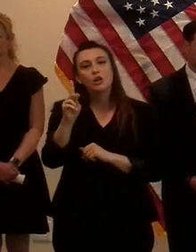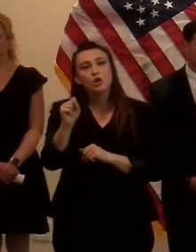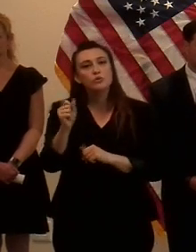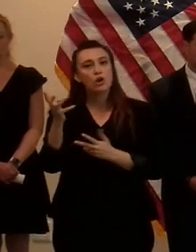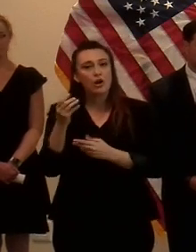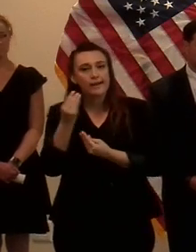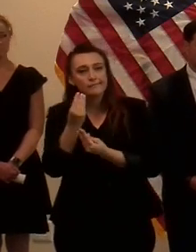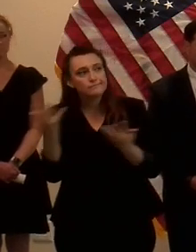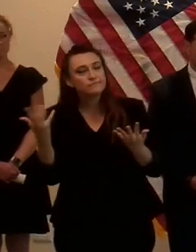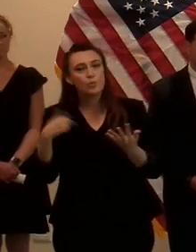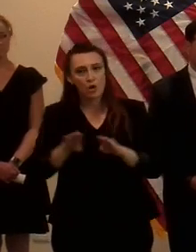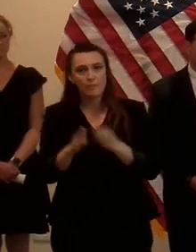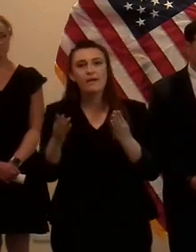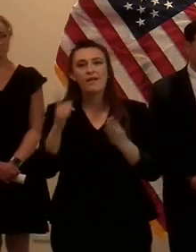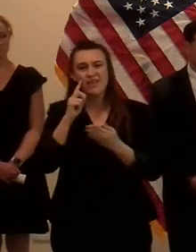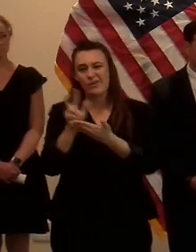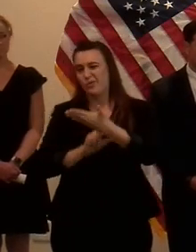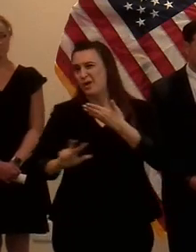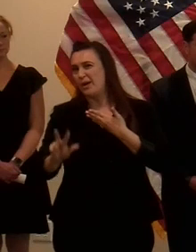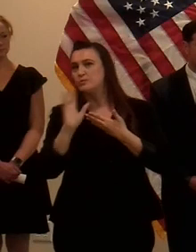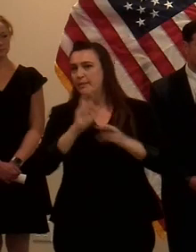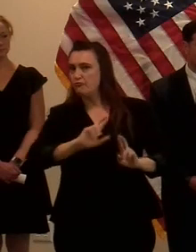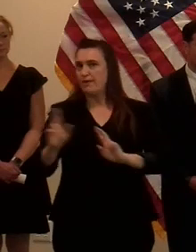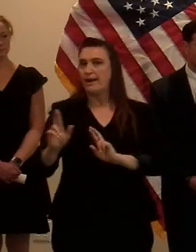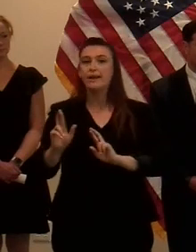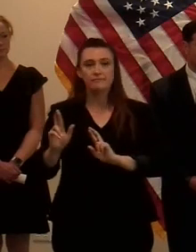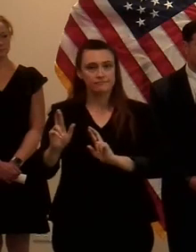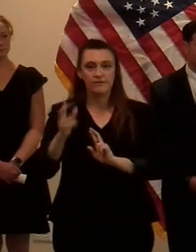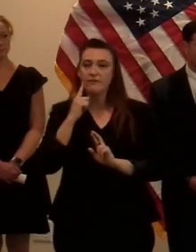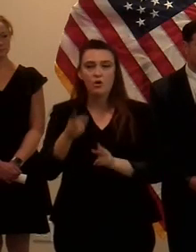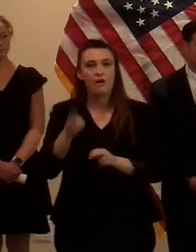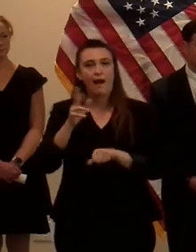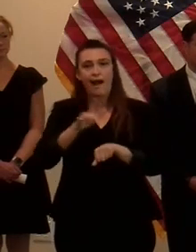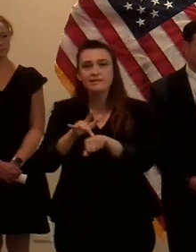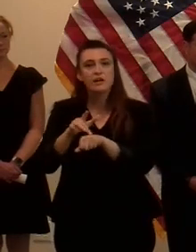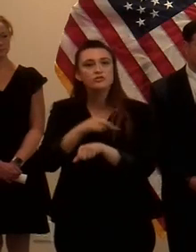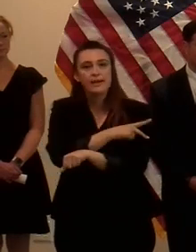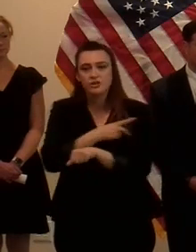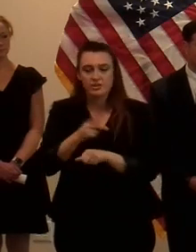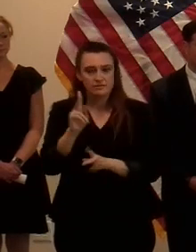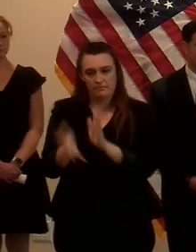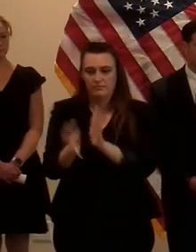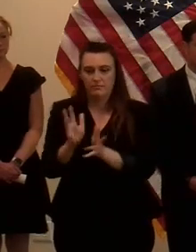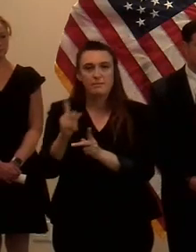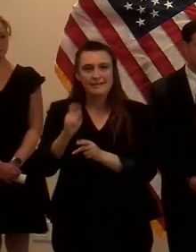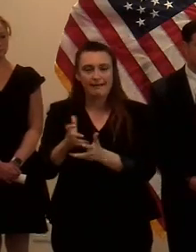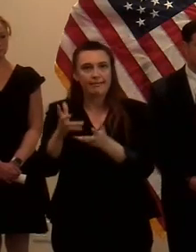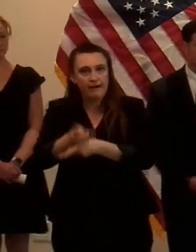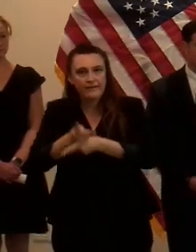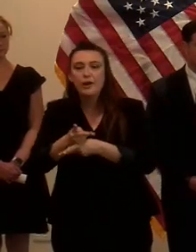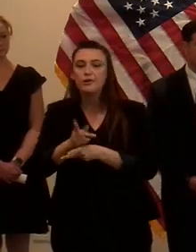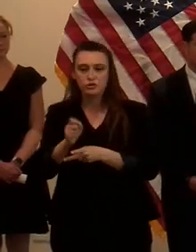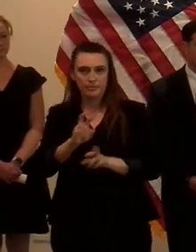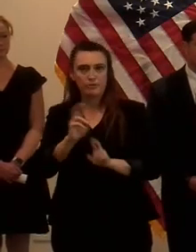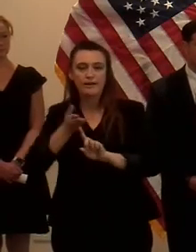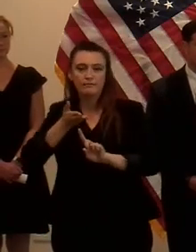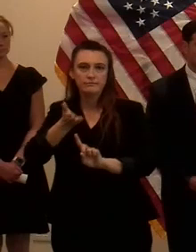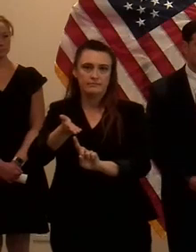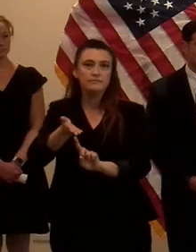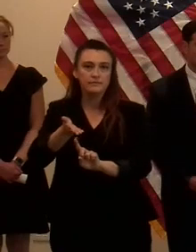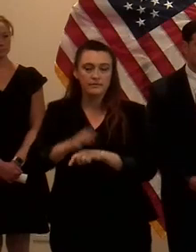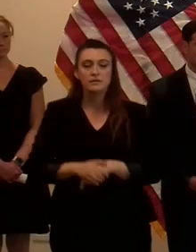habit that for high acuity patients in the event that a local healthcare facility should have that need. So we're working hard with the Army